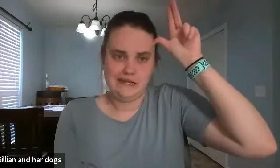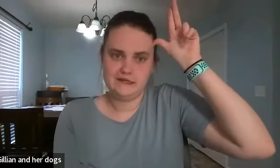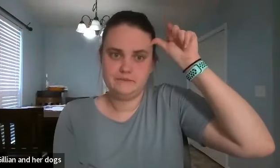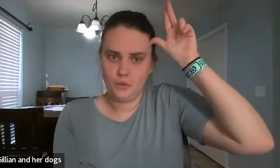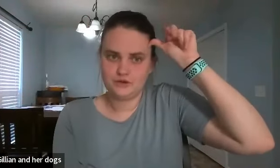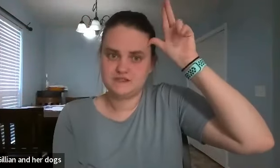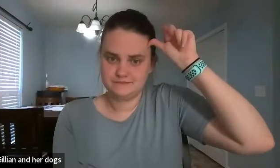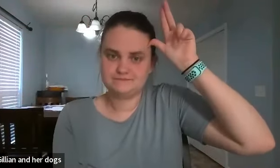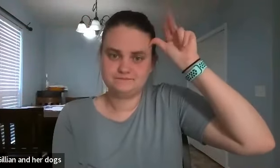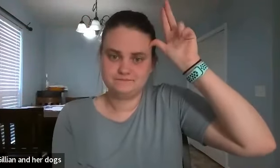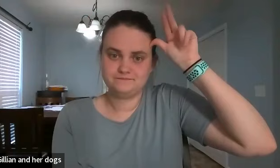one-handed horse.